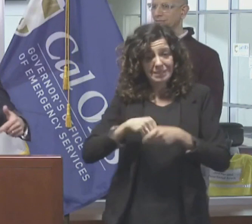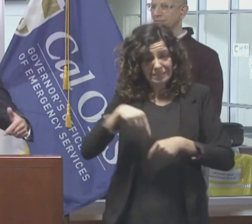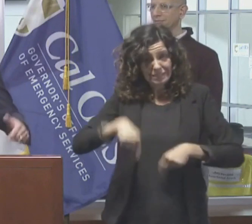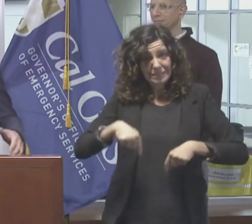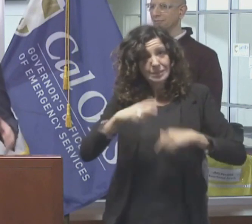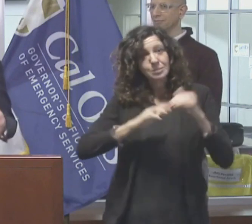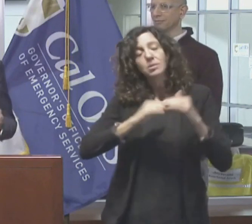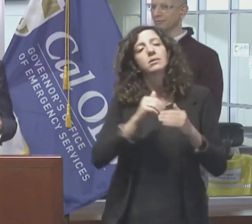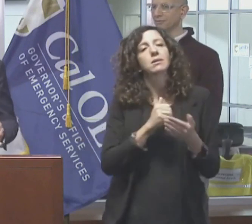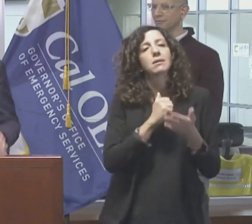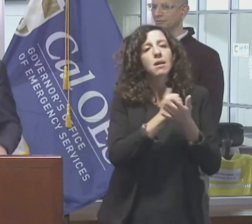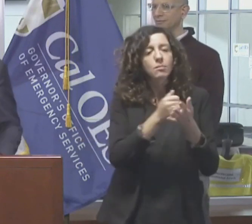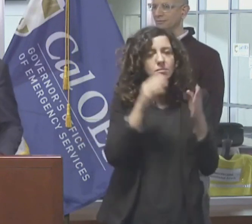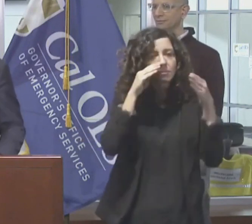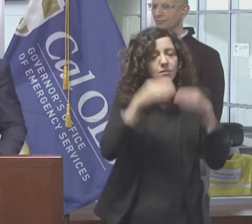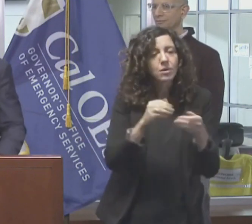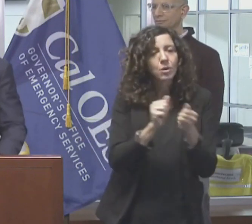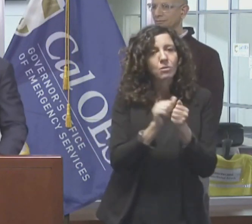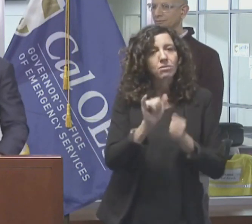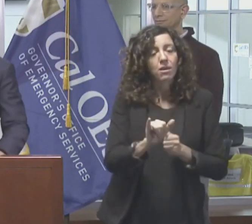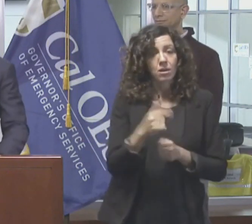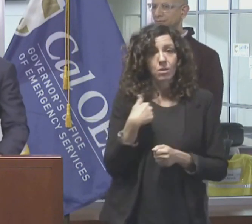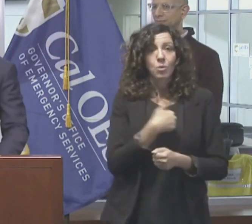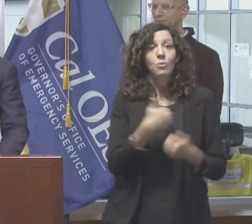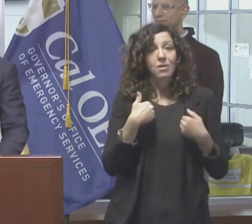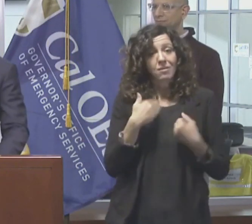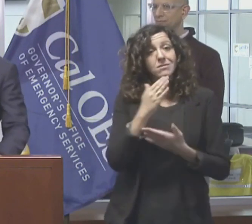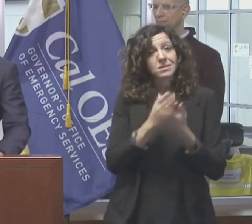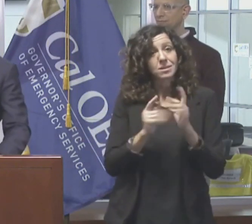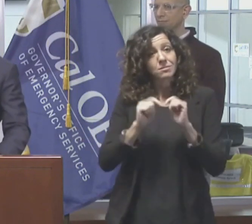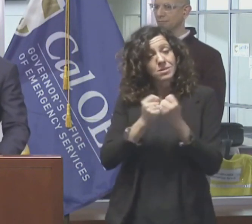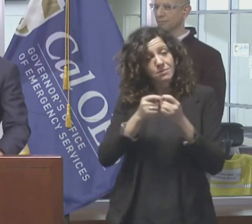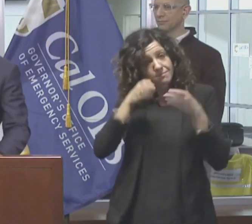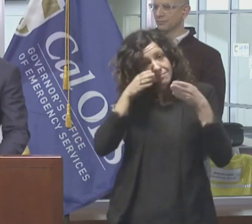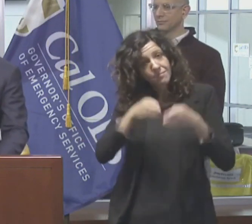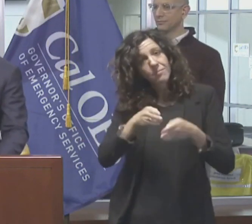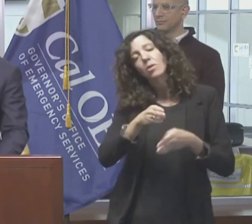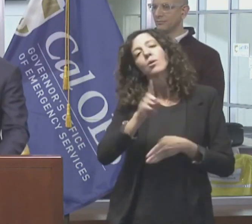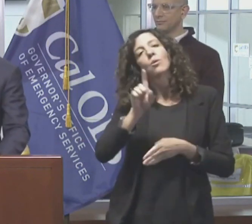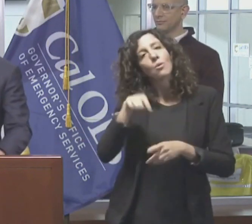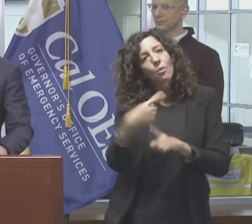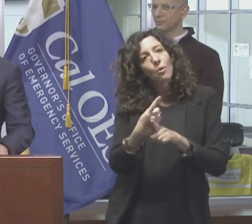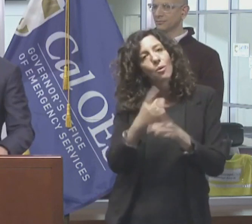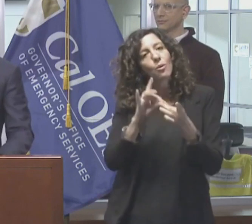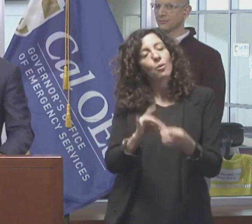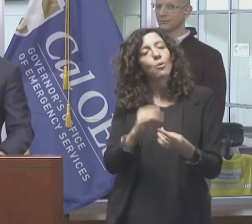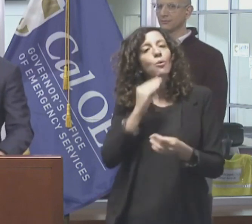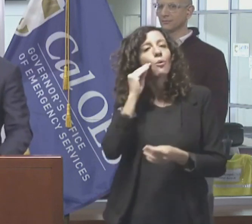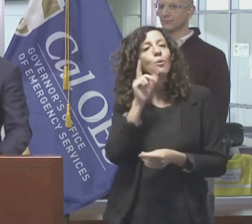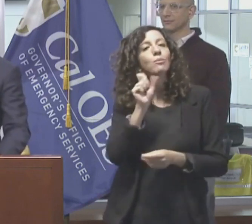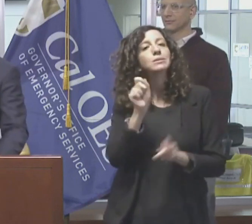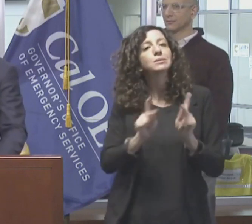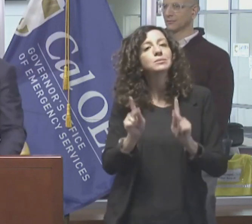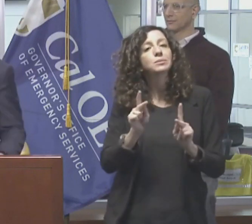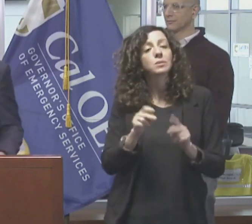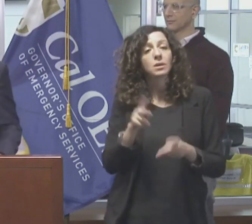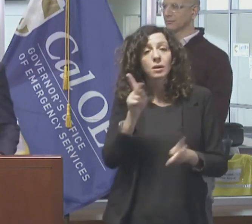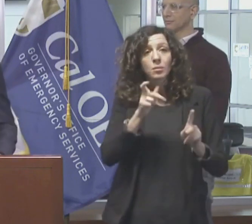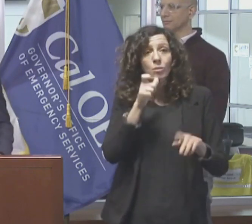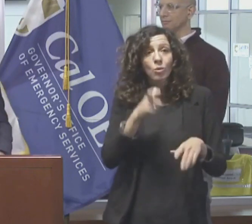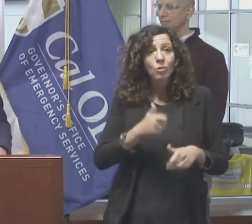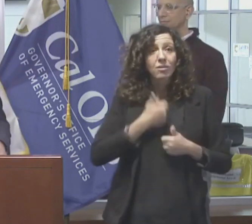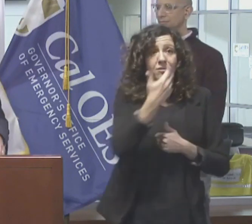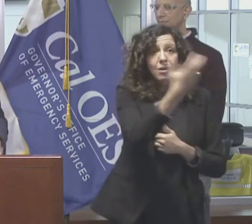They are our teams just working 24/7 on this issue to get people out of encampments and get people into